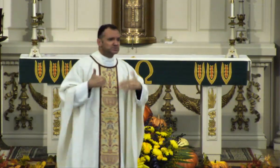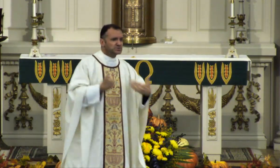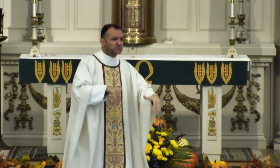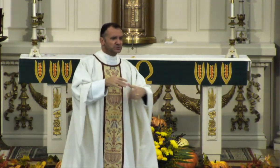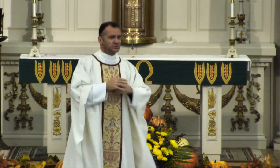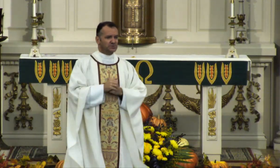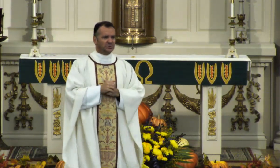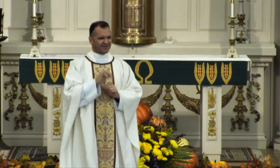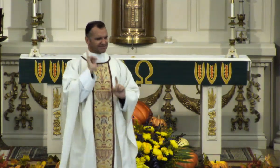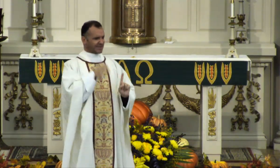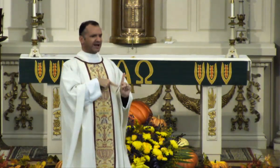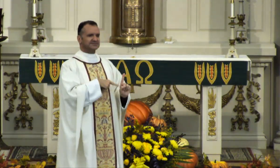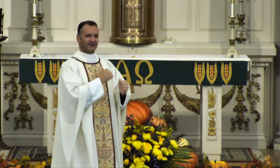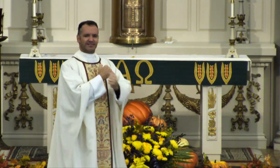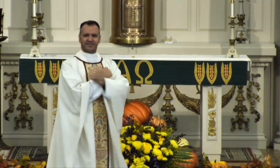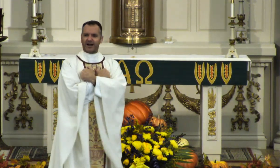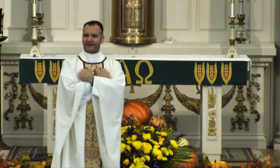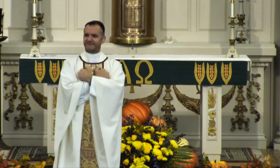of diseases.